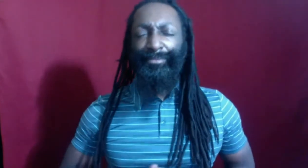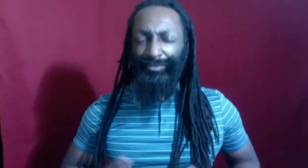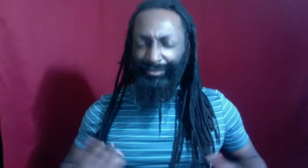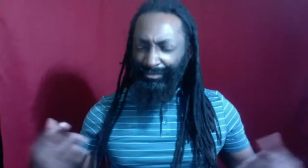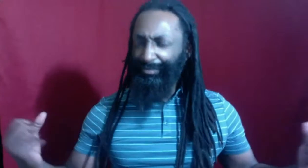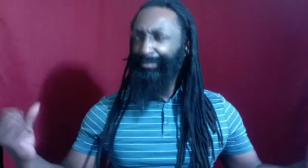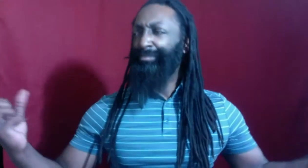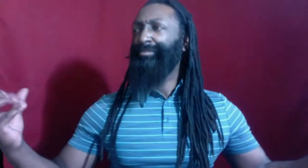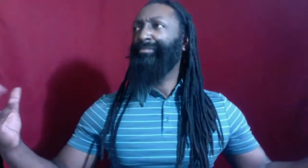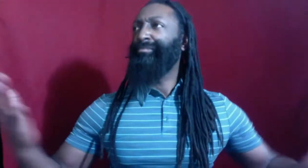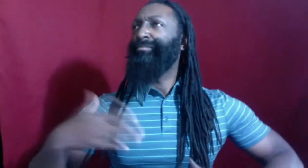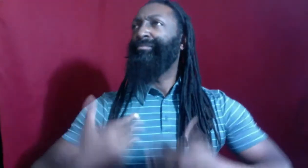Let it maybe touch your heart.